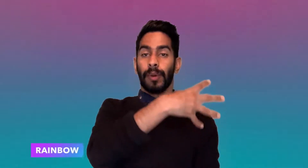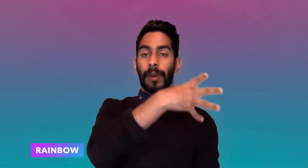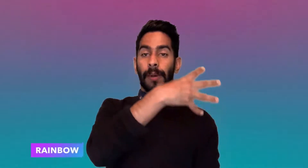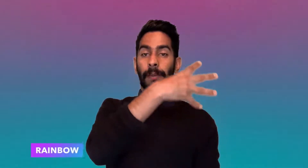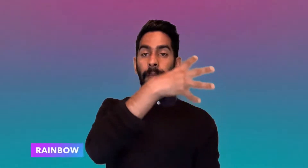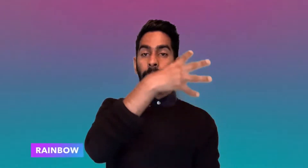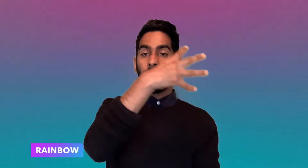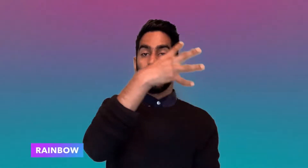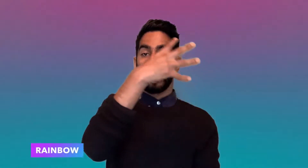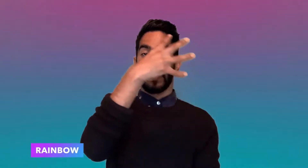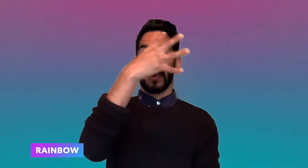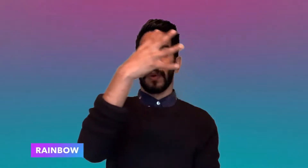Rainbow.